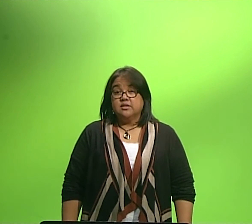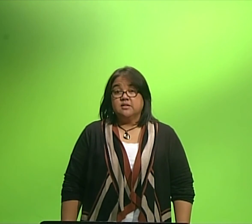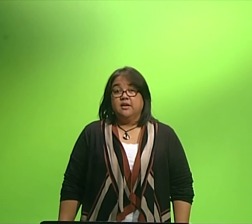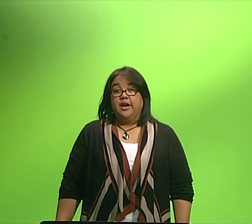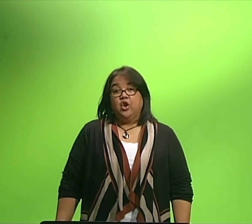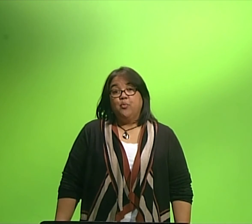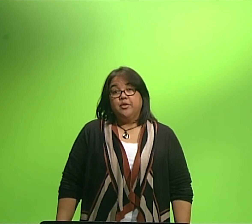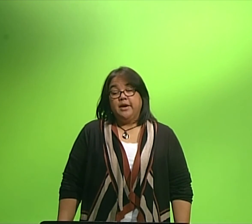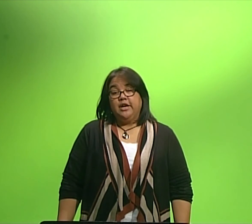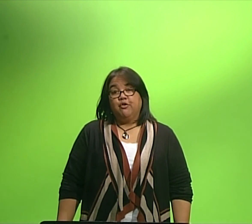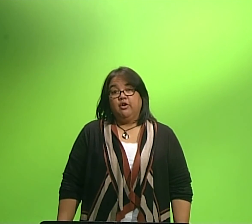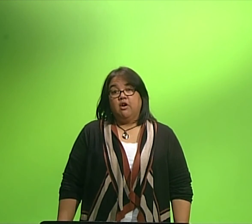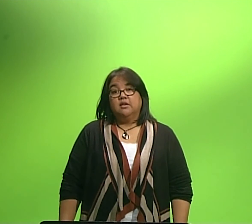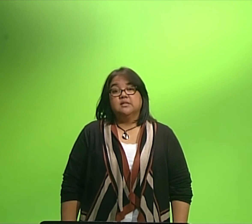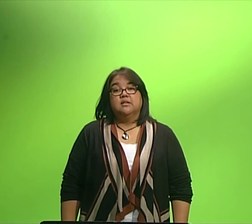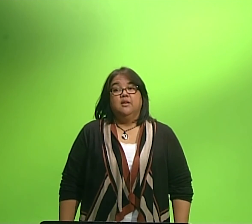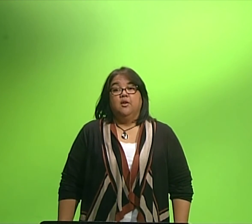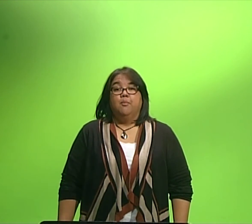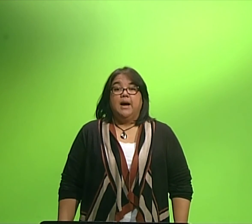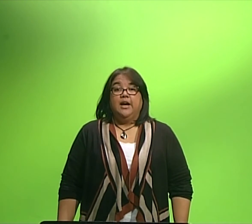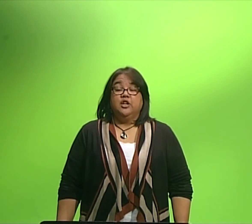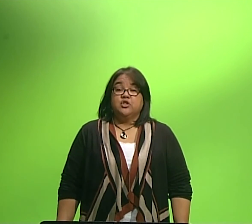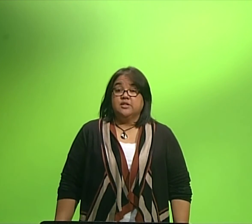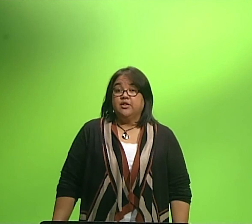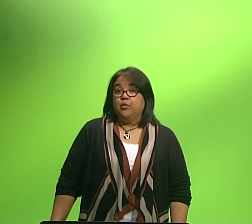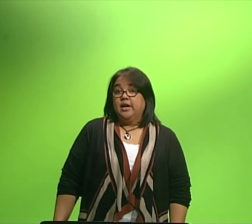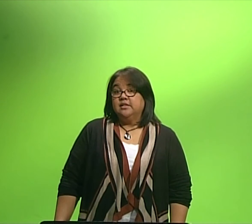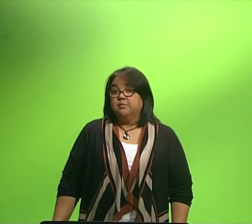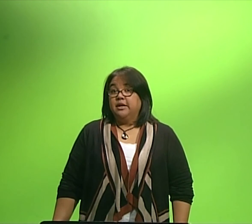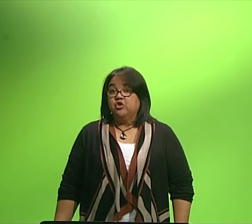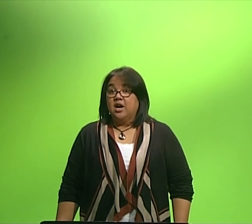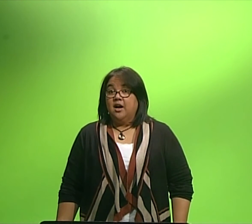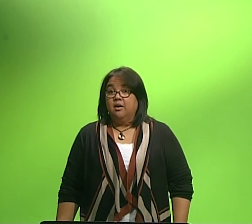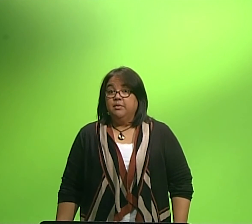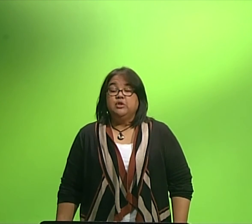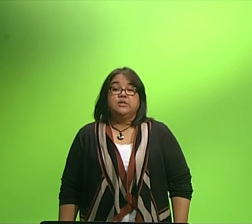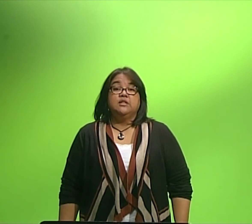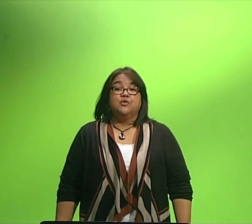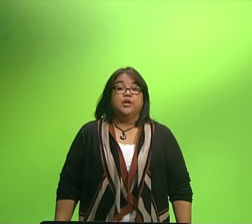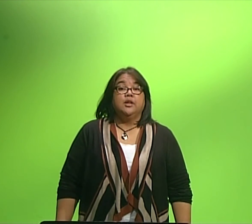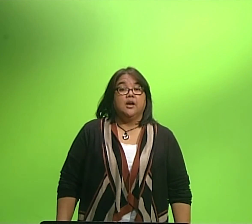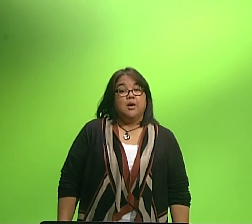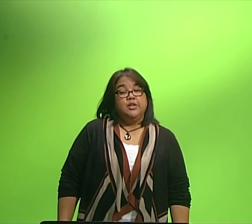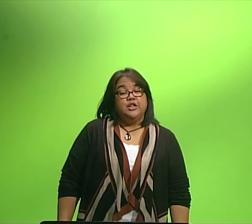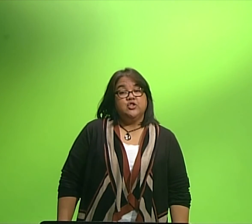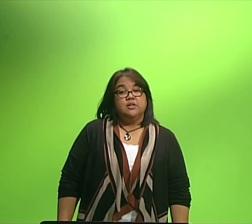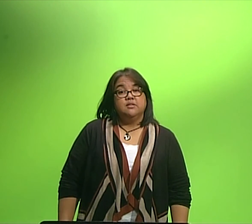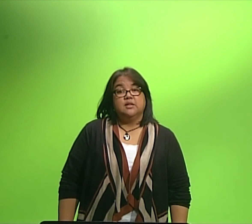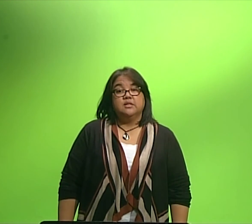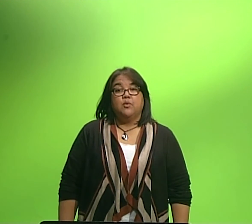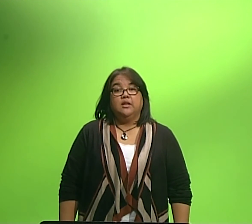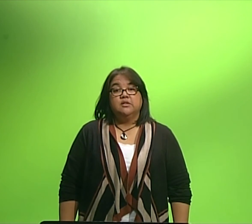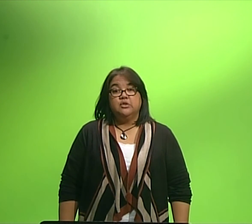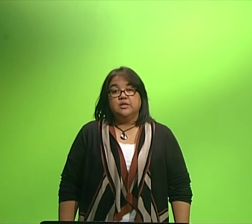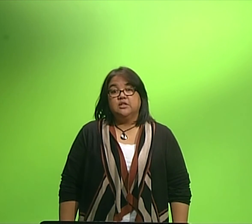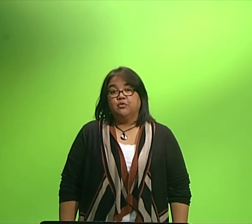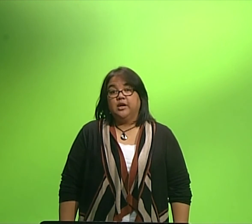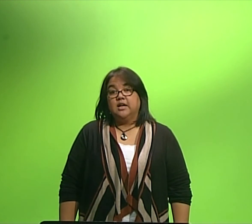adjust and cope with my hearing loss by adjusting the way I did my job, using different accommodations, as well as using different kinds